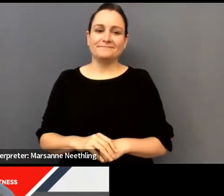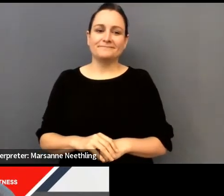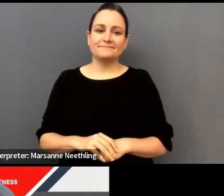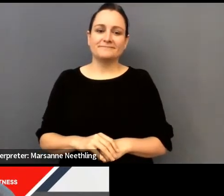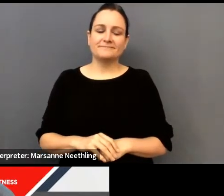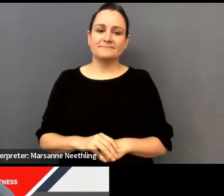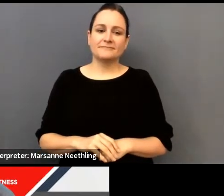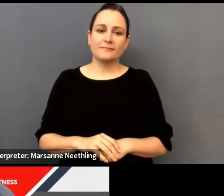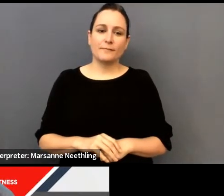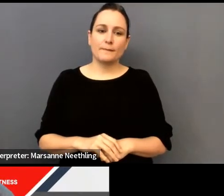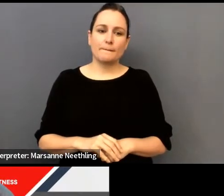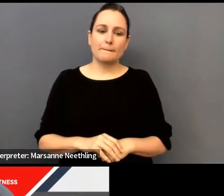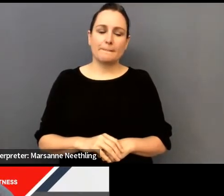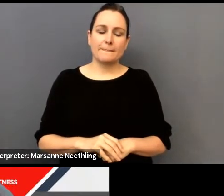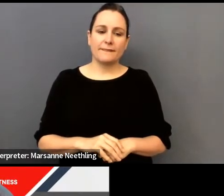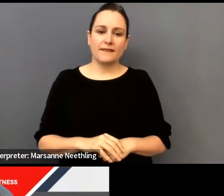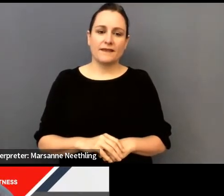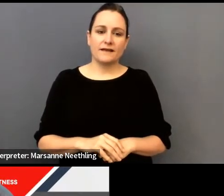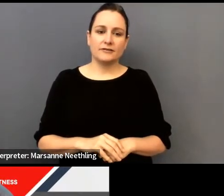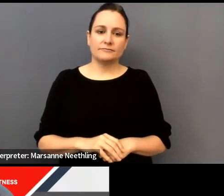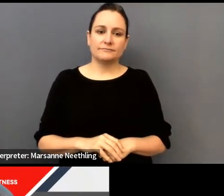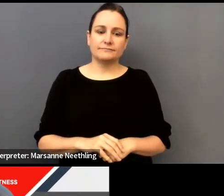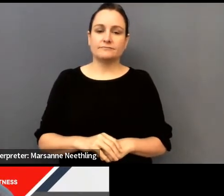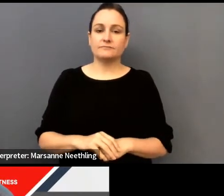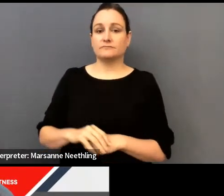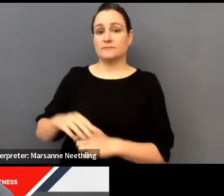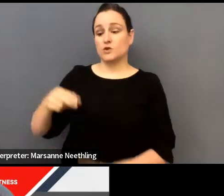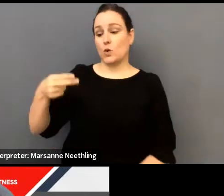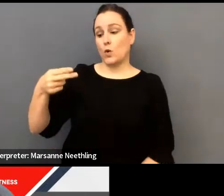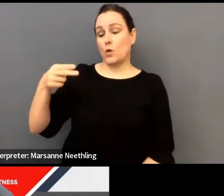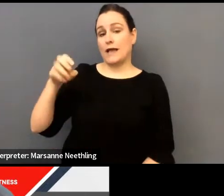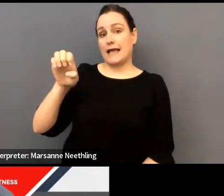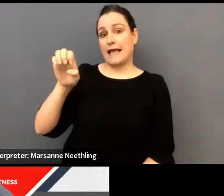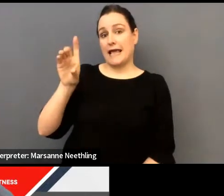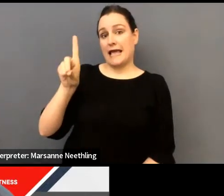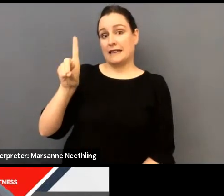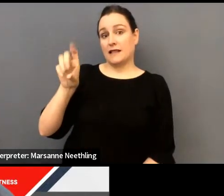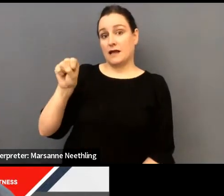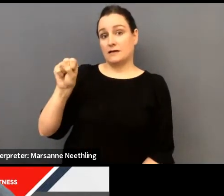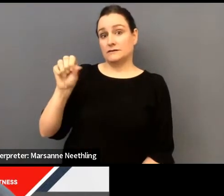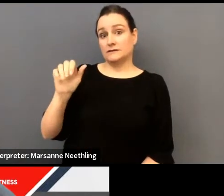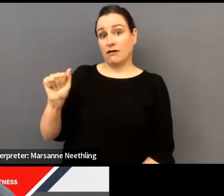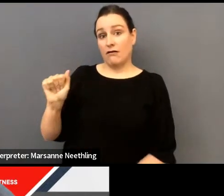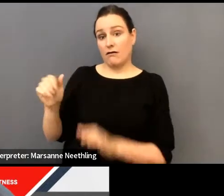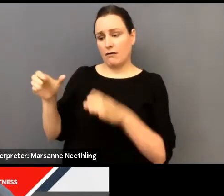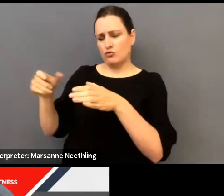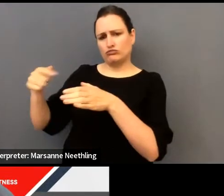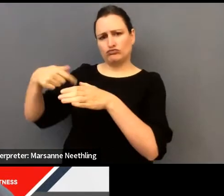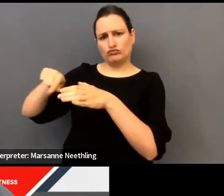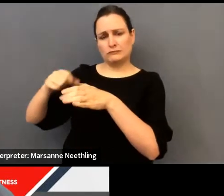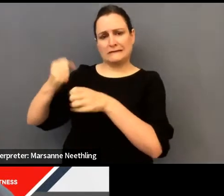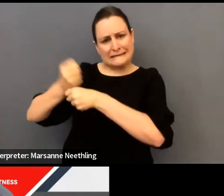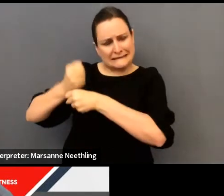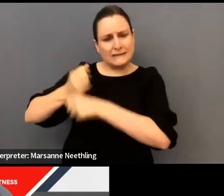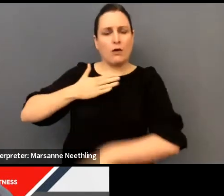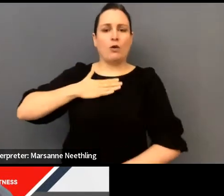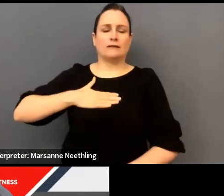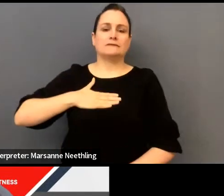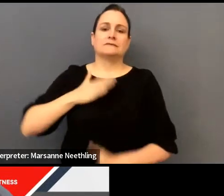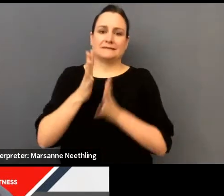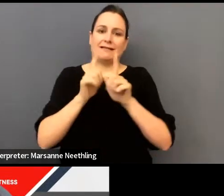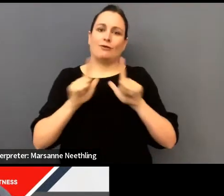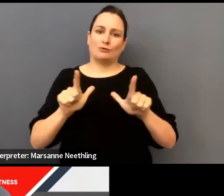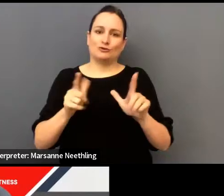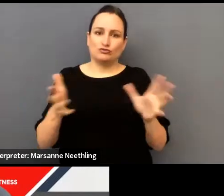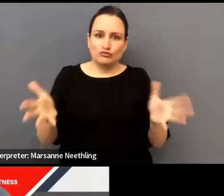of the commitment that HETSA has to seeing sign language develop, HETSA has made a